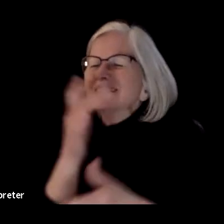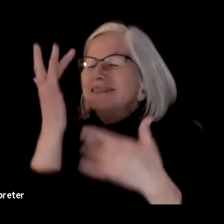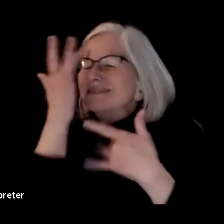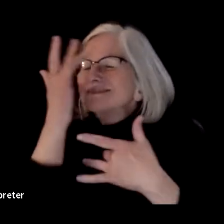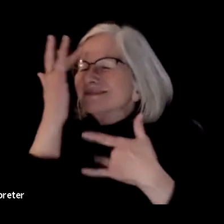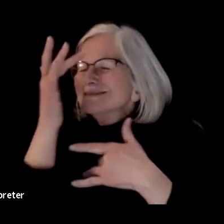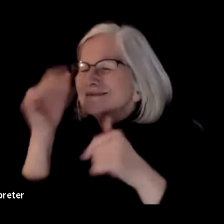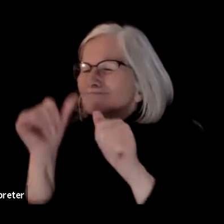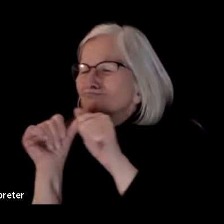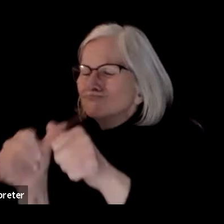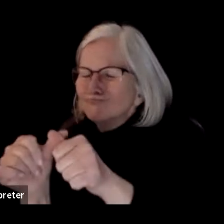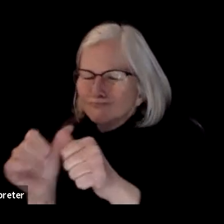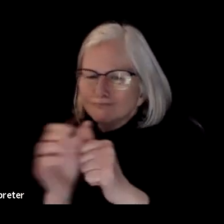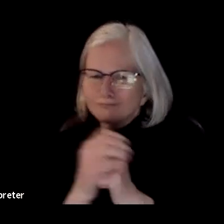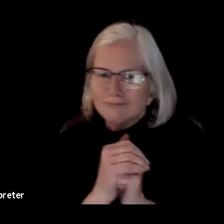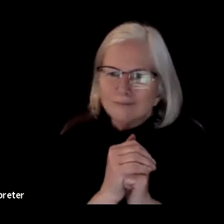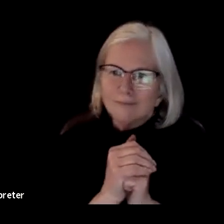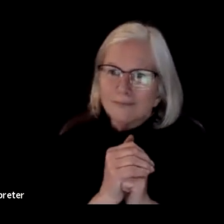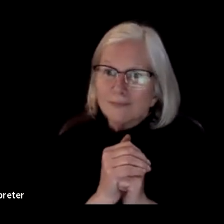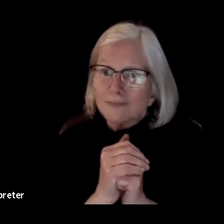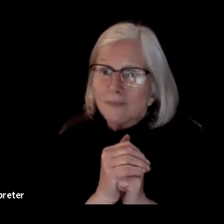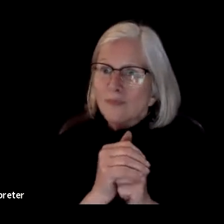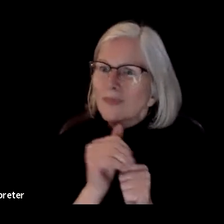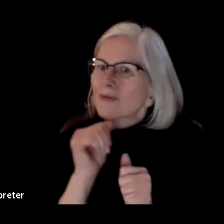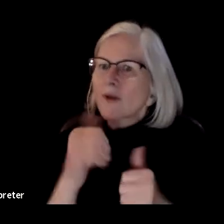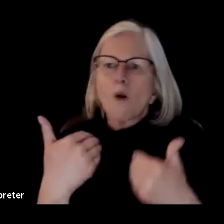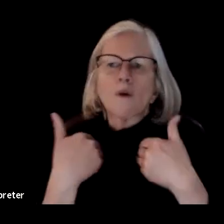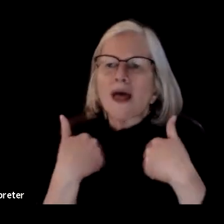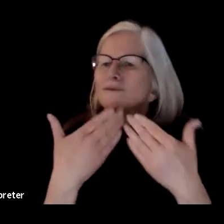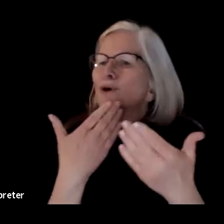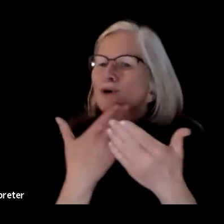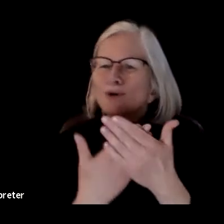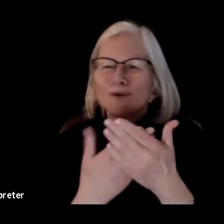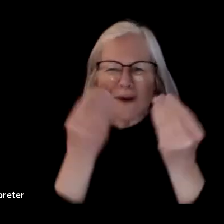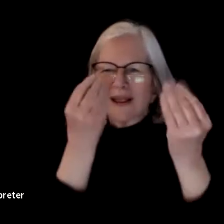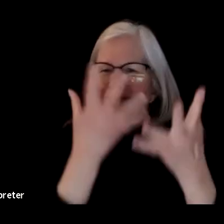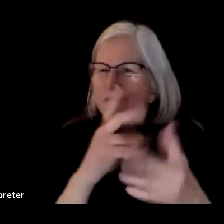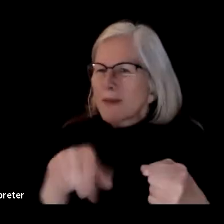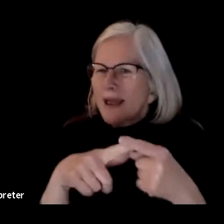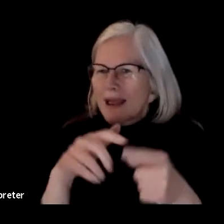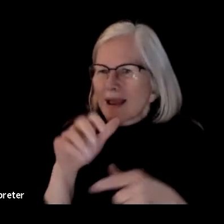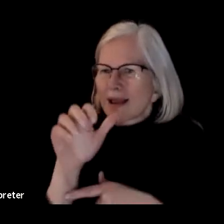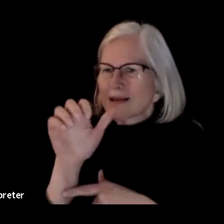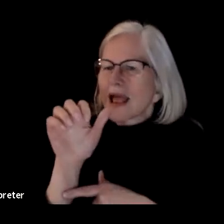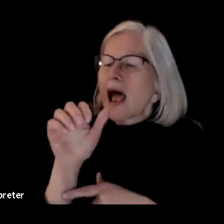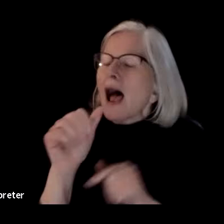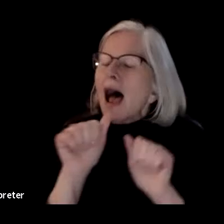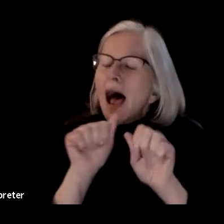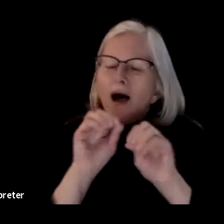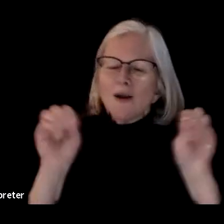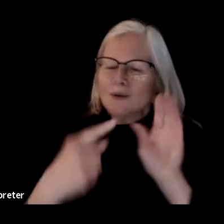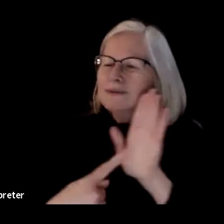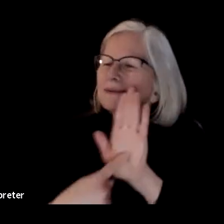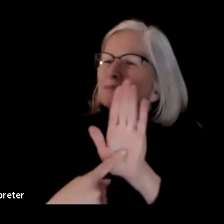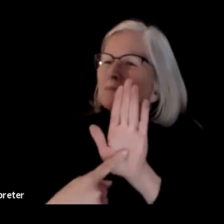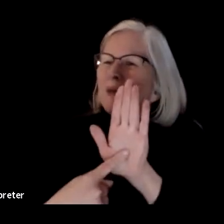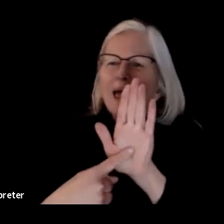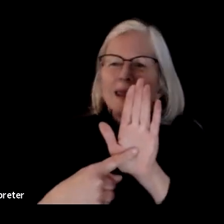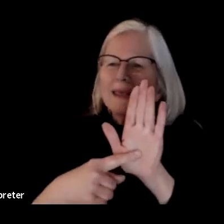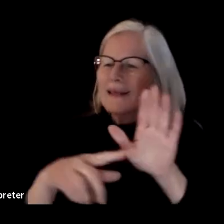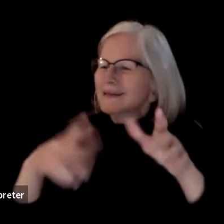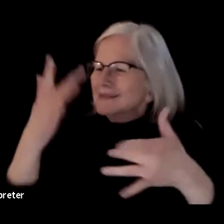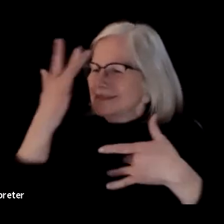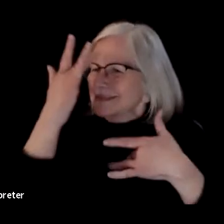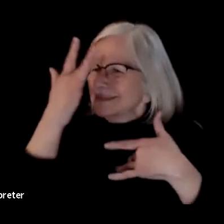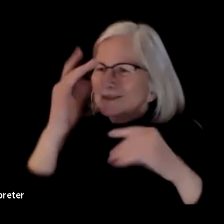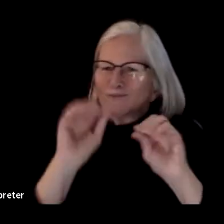haven't had as much good information about asymptomatic disease. Again, that's not to say that we